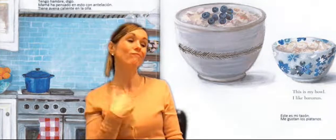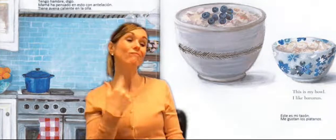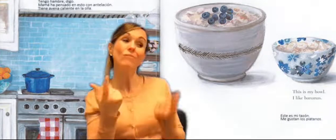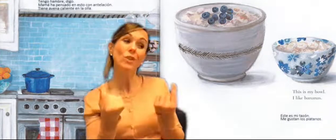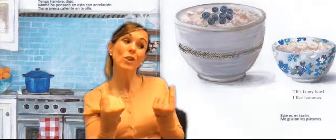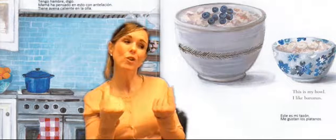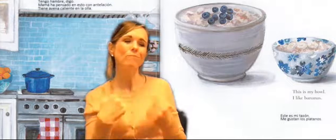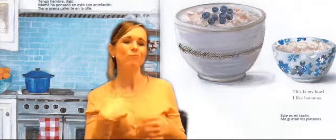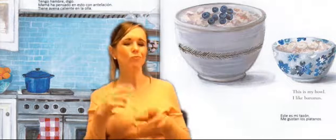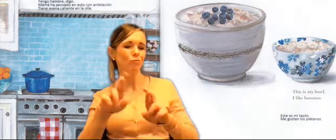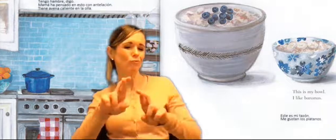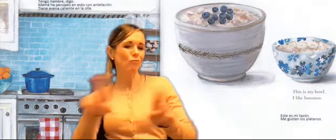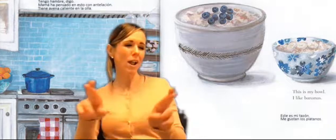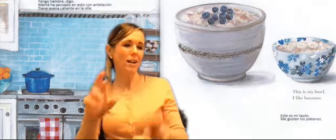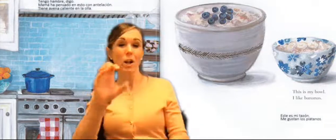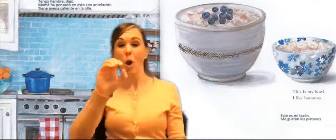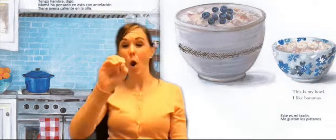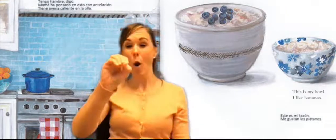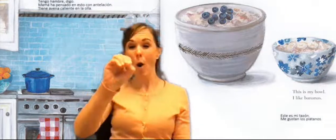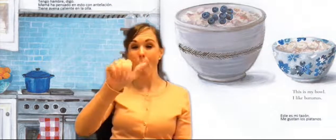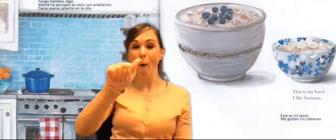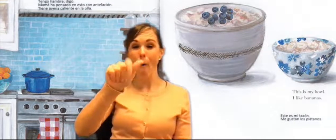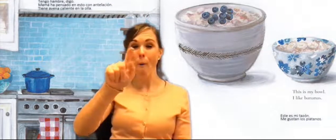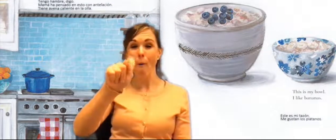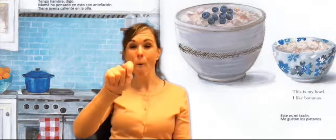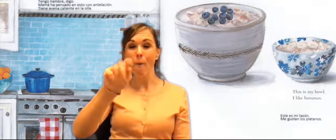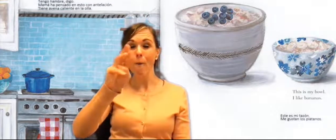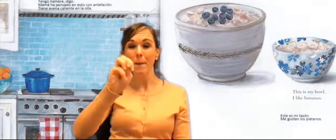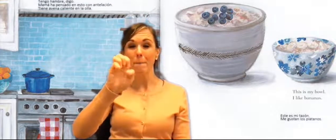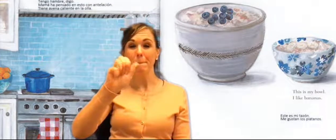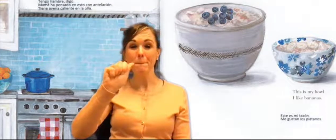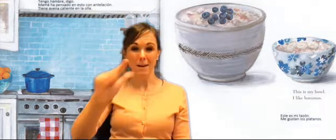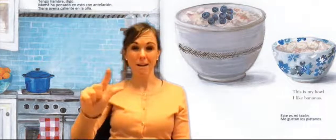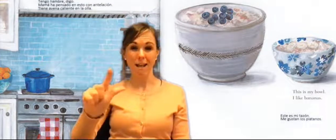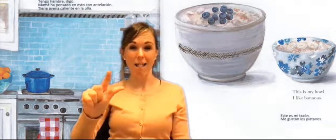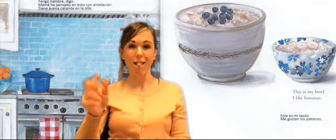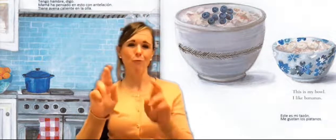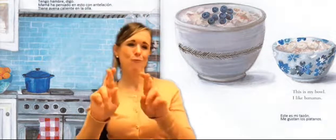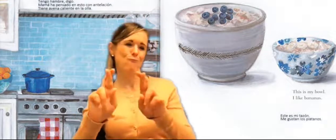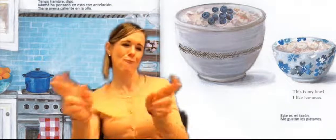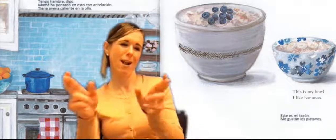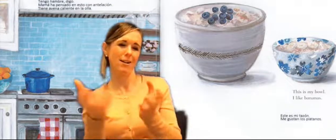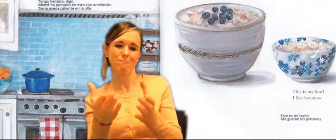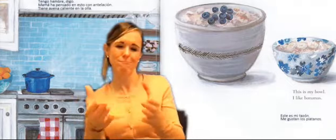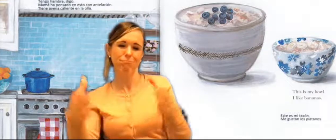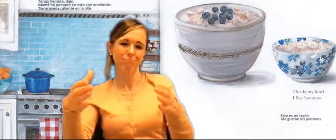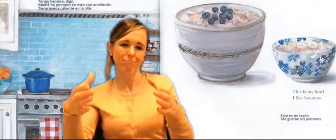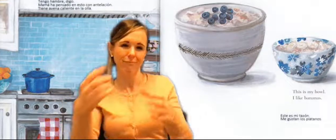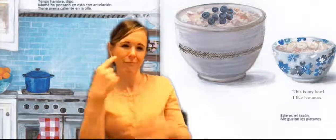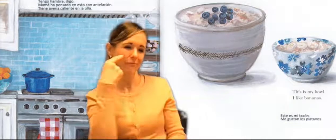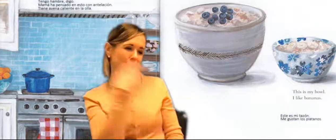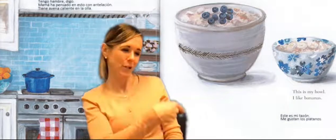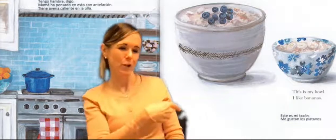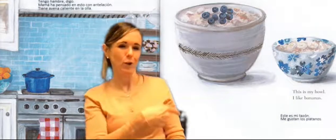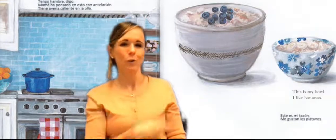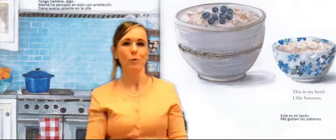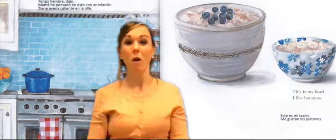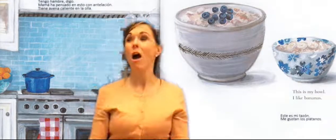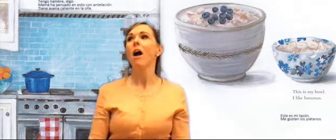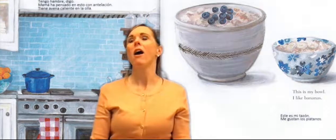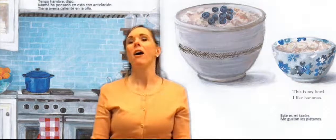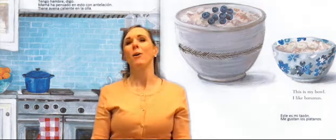know. You know what I did? I have oatmeal ready in a bowl for